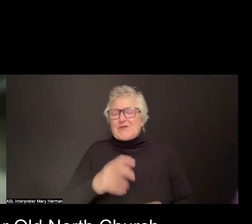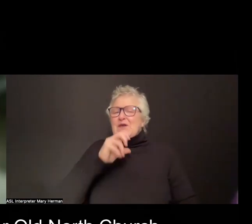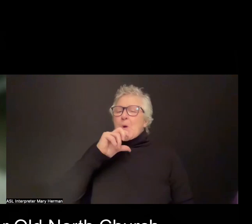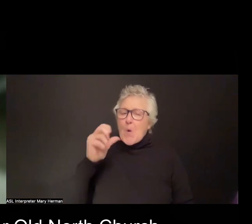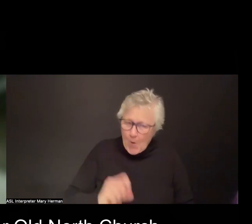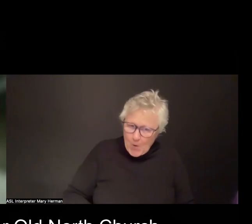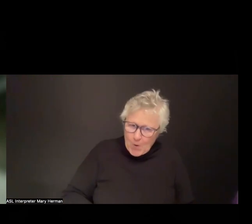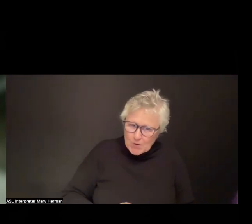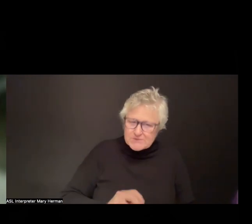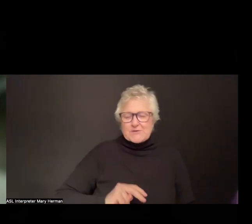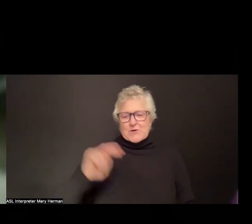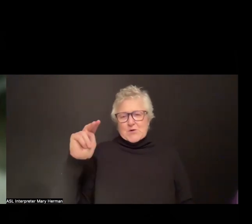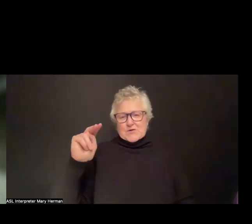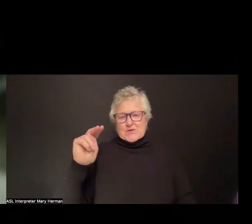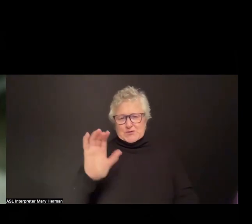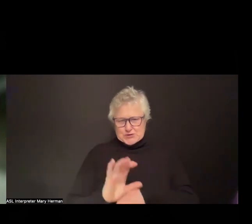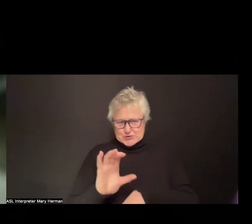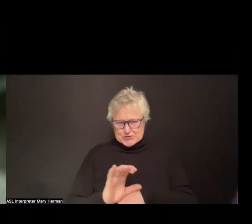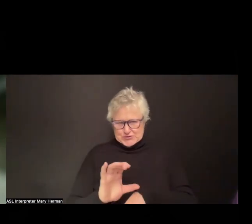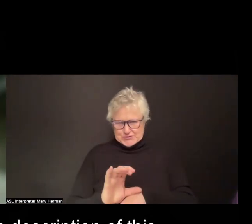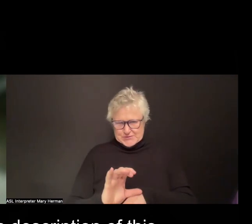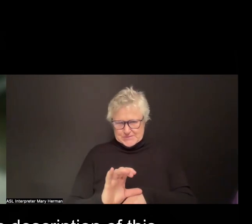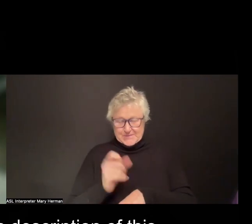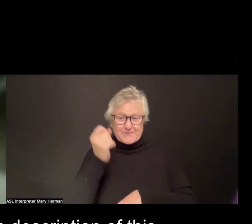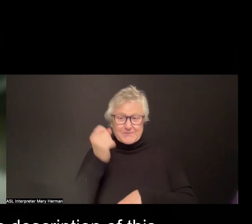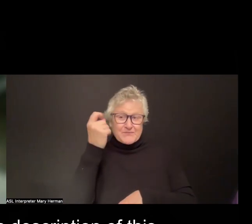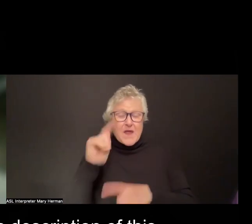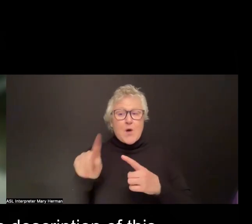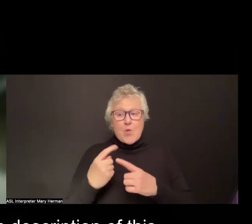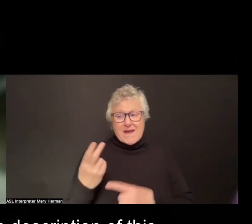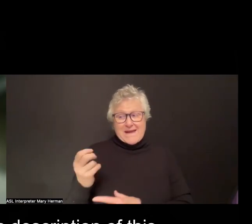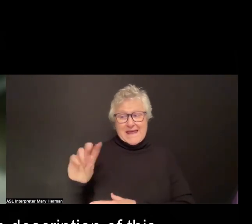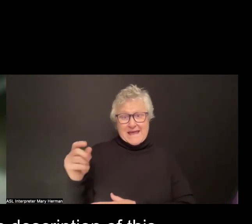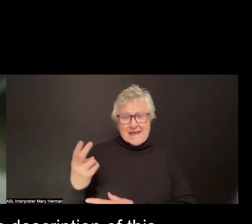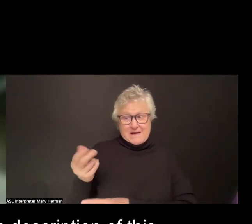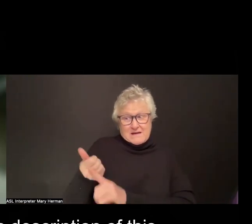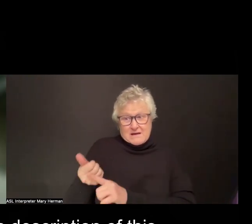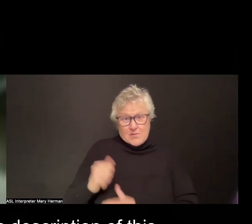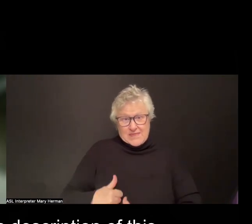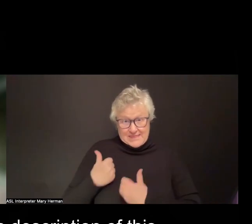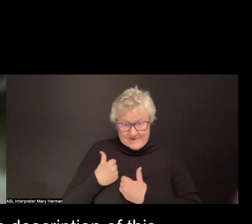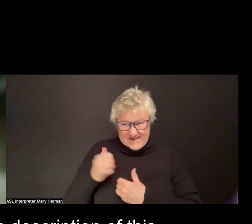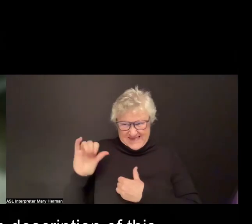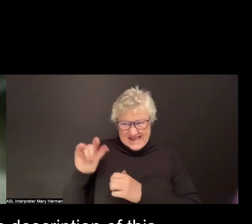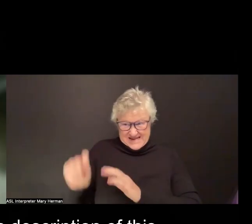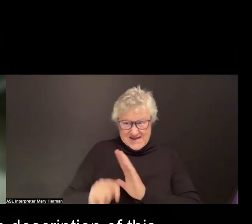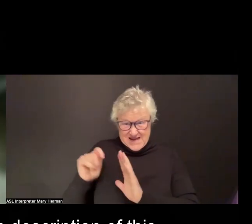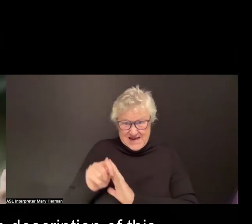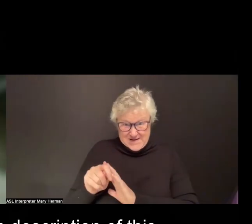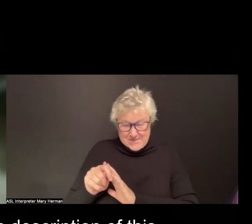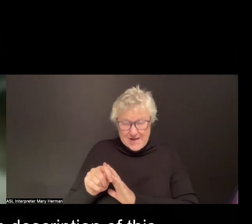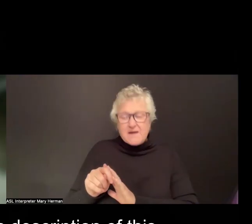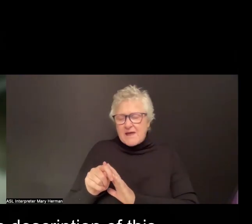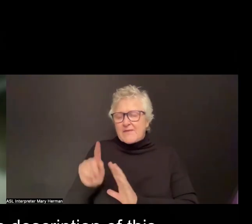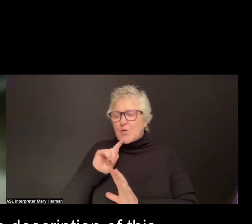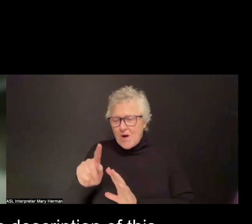was still standing at the time that Hannah was living, so this description of this shiny and new,